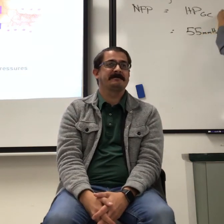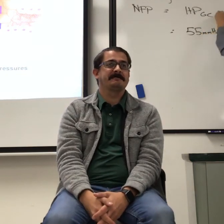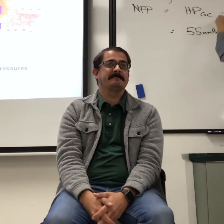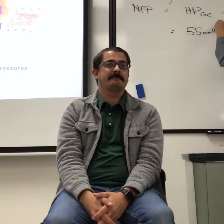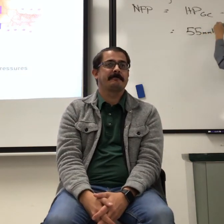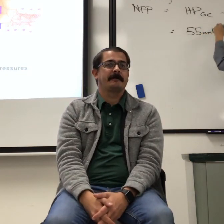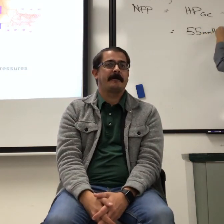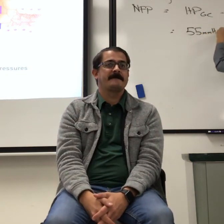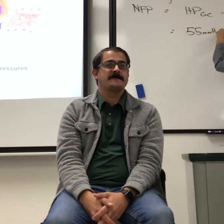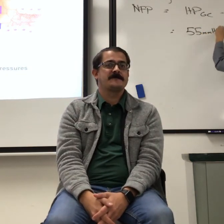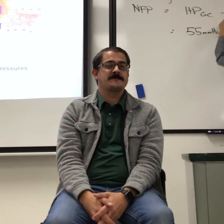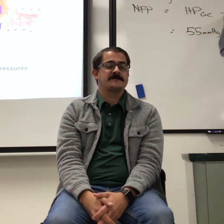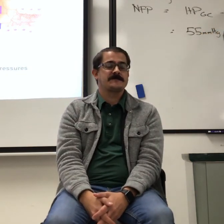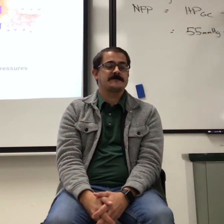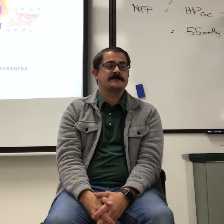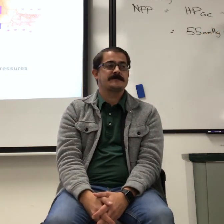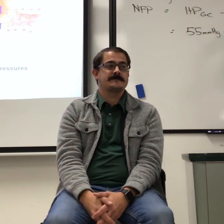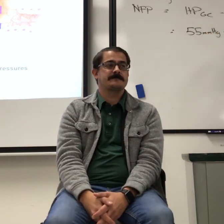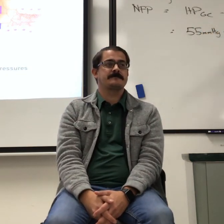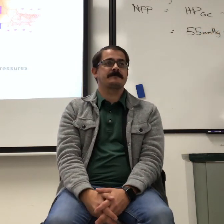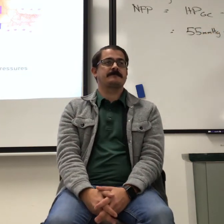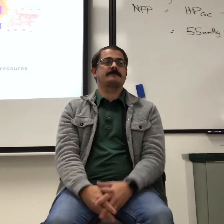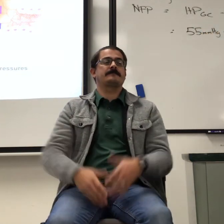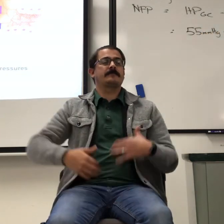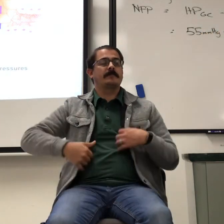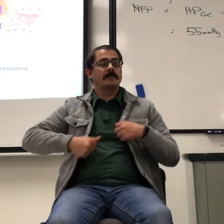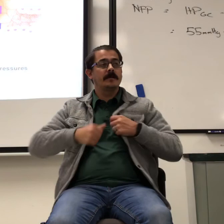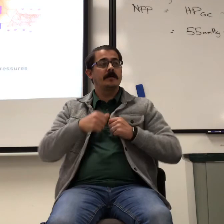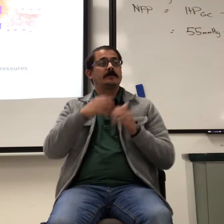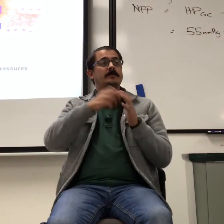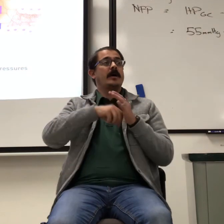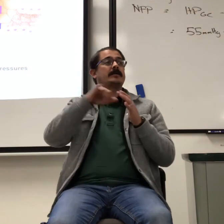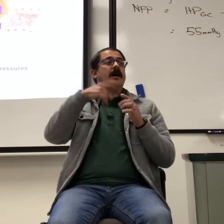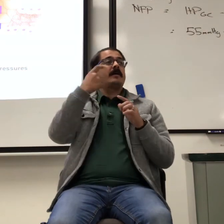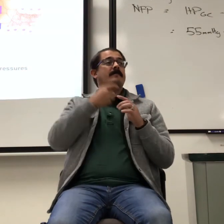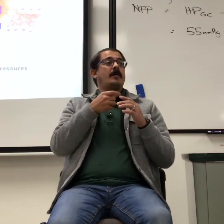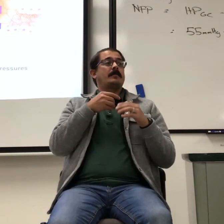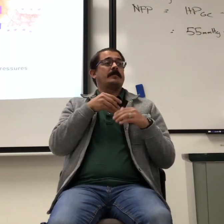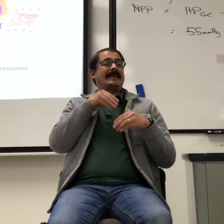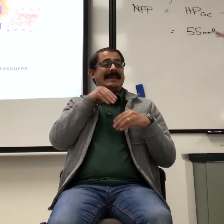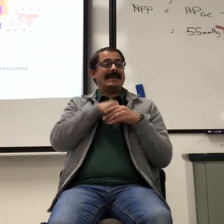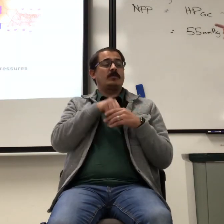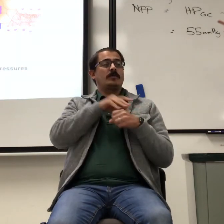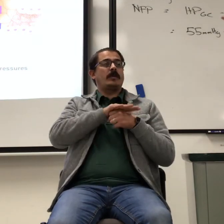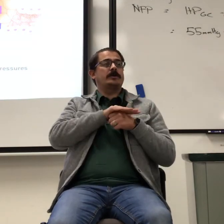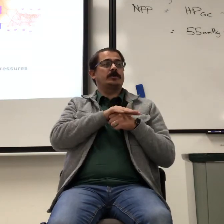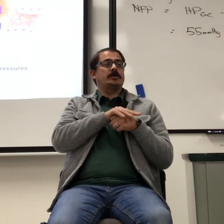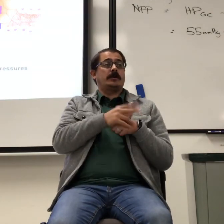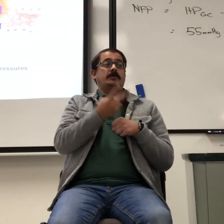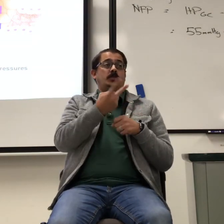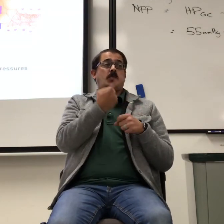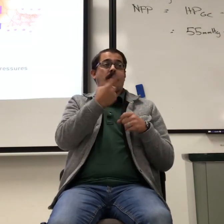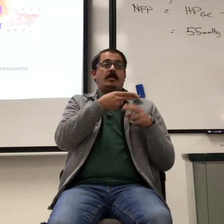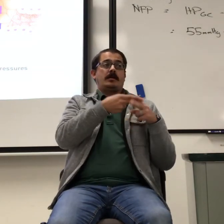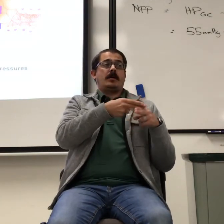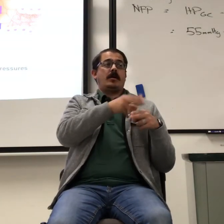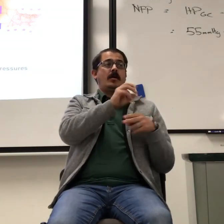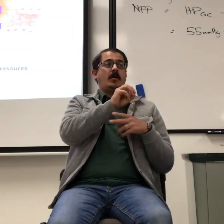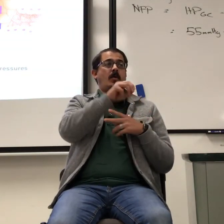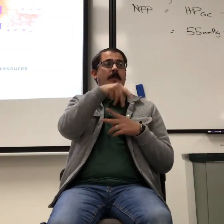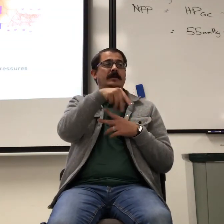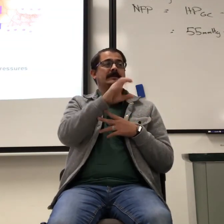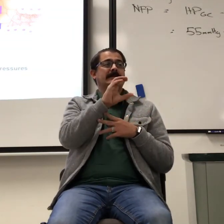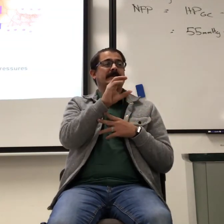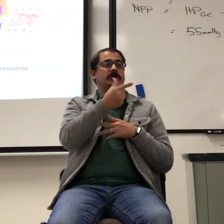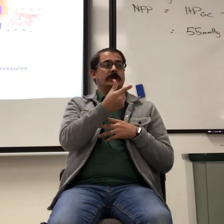You subtract that from the inward pressures, and there's 2 of them. One is they call OPGC,